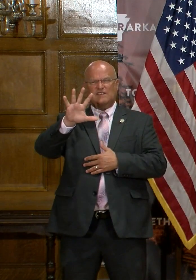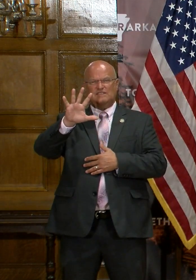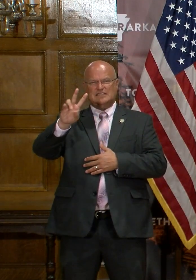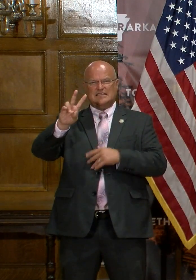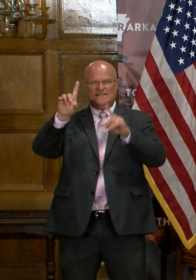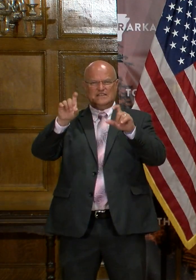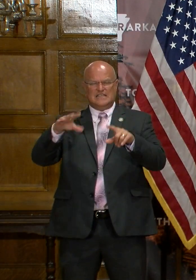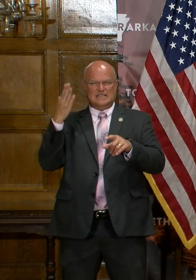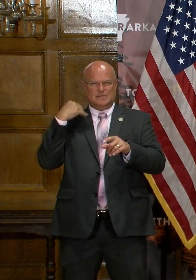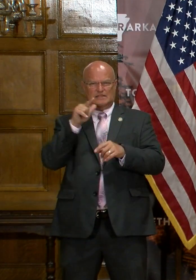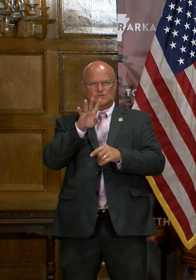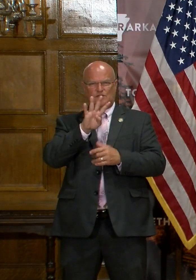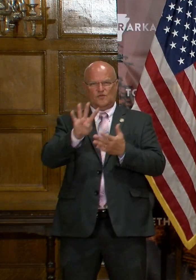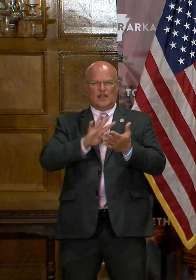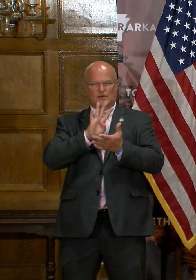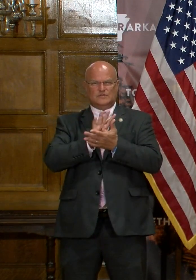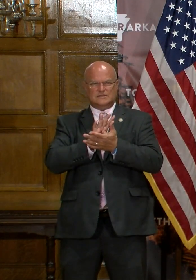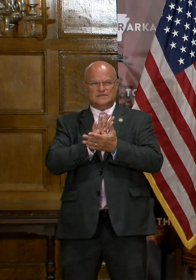6,357 tests.